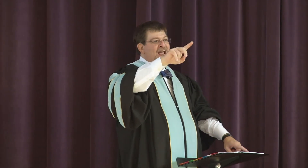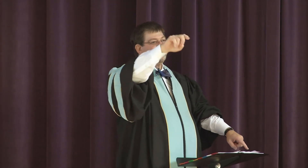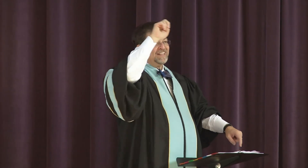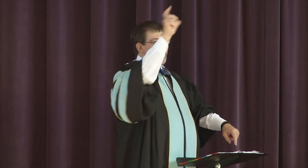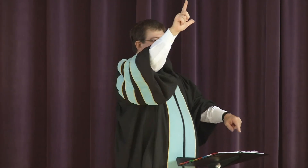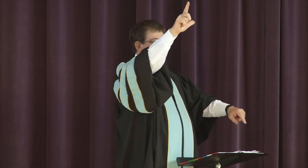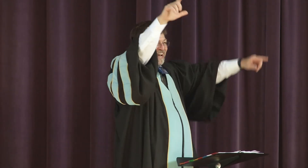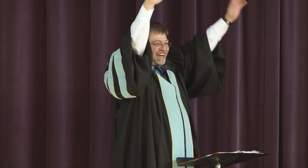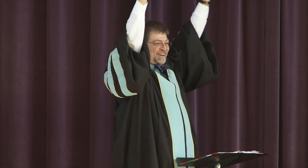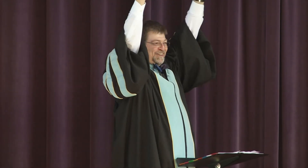Chuck R. Bumai.